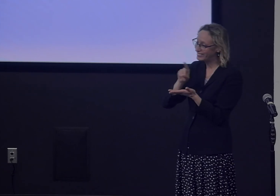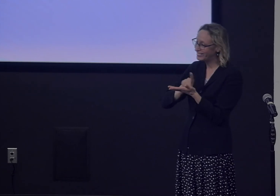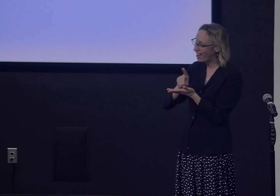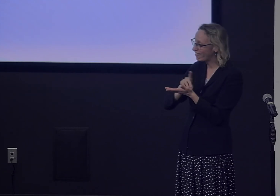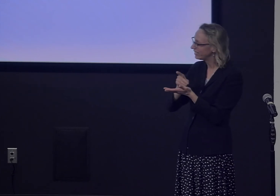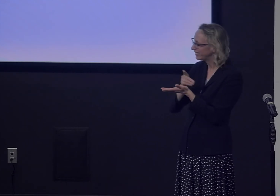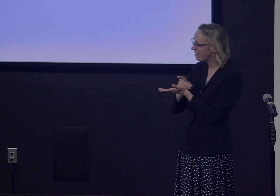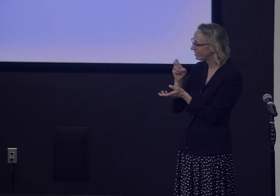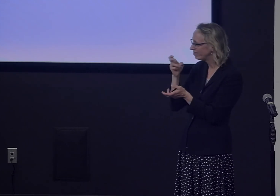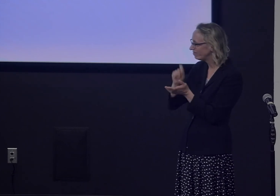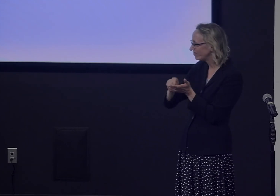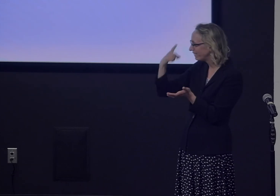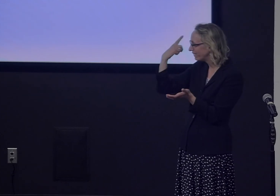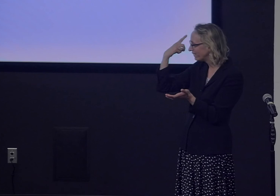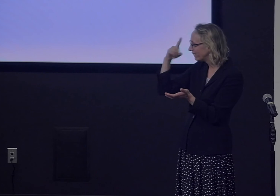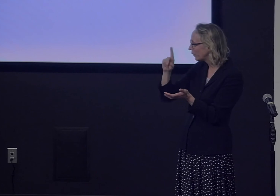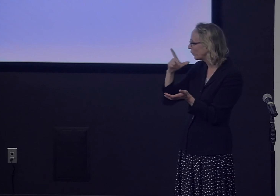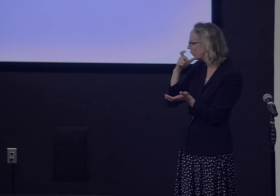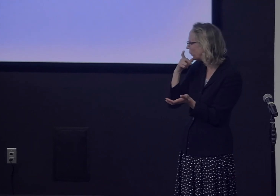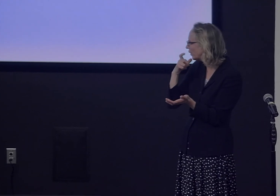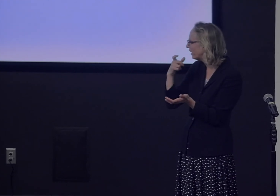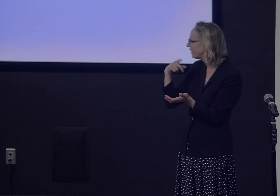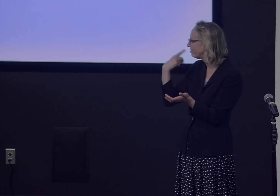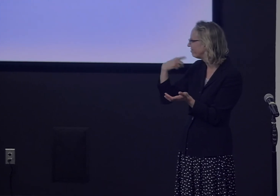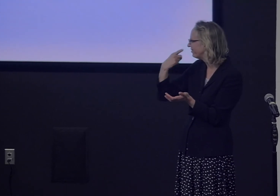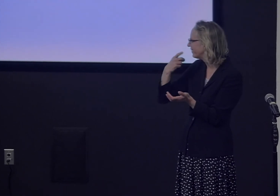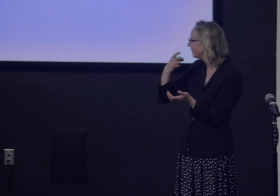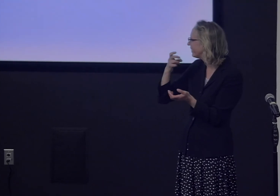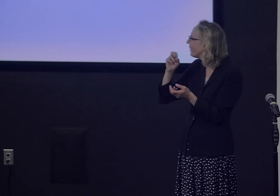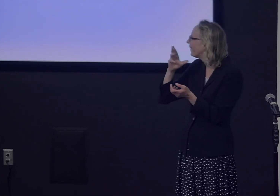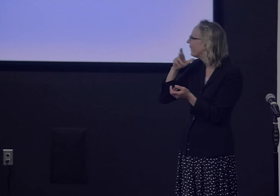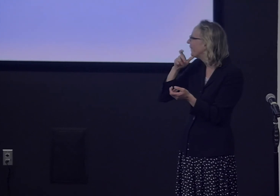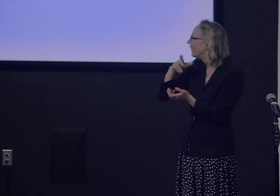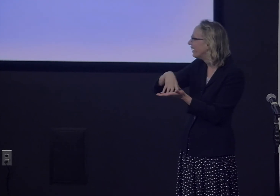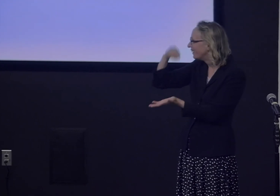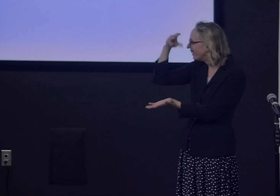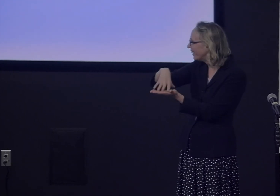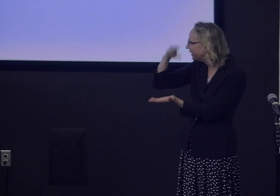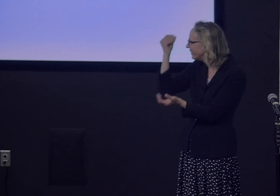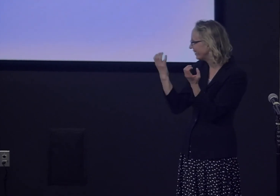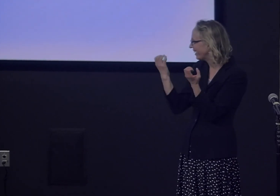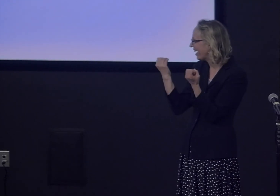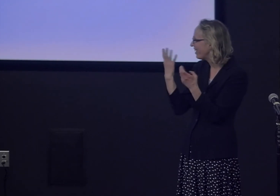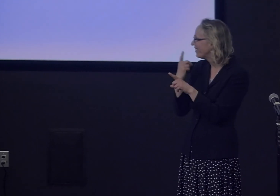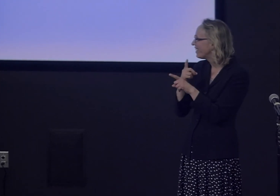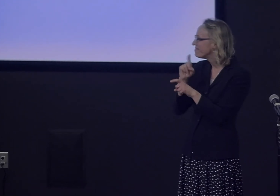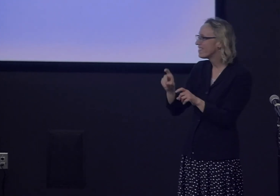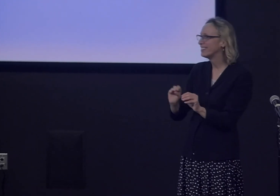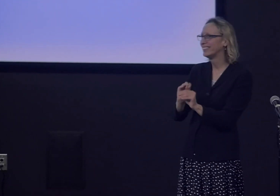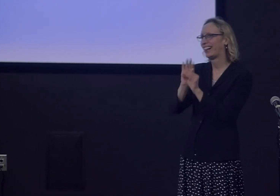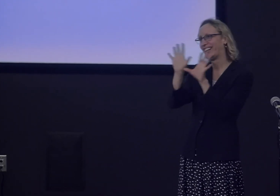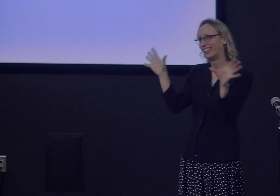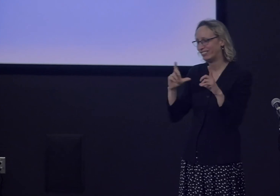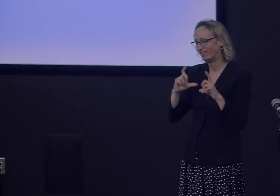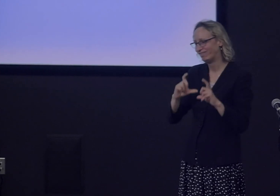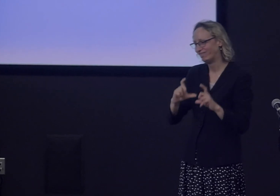really good opportunity to cross-reference. The dictionaries were most likely printed for those who were